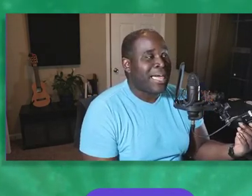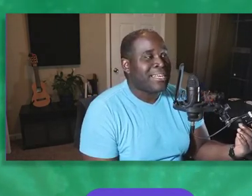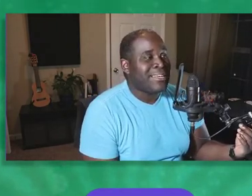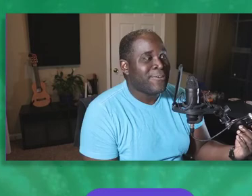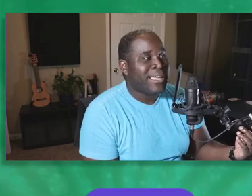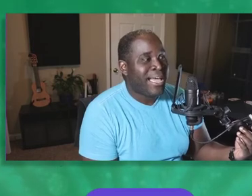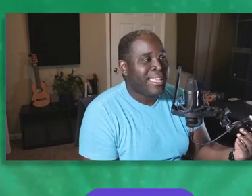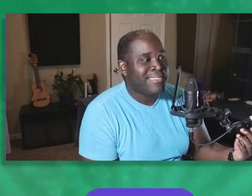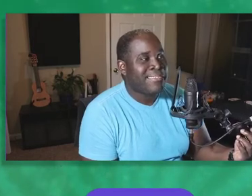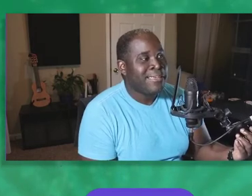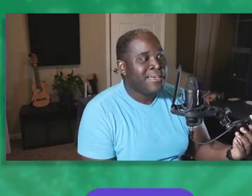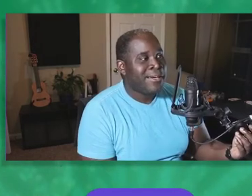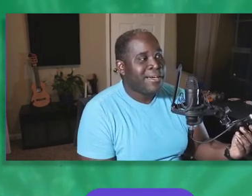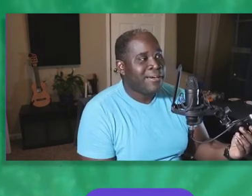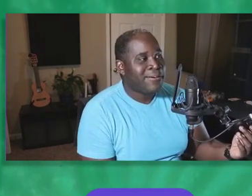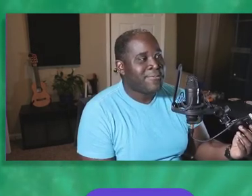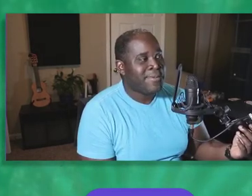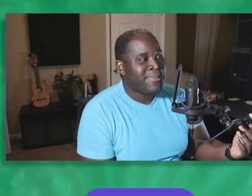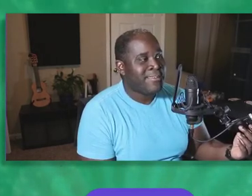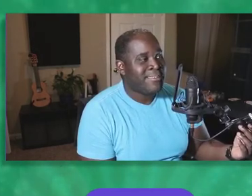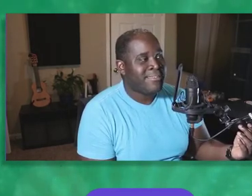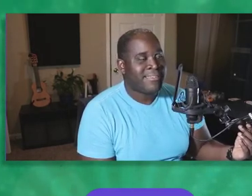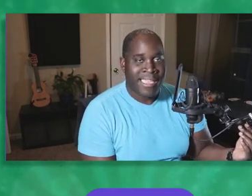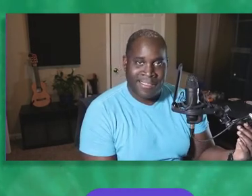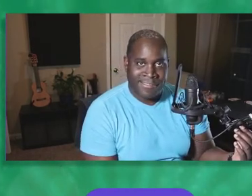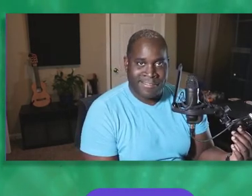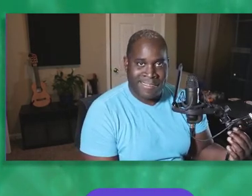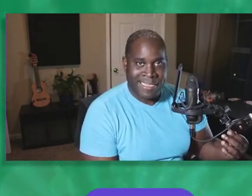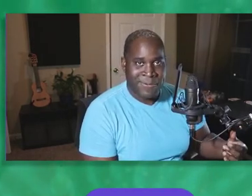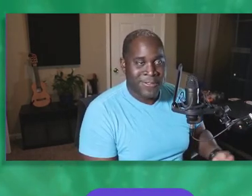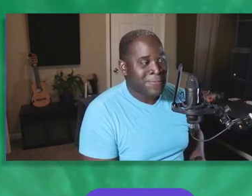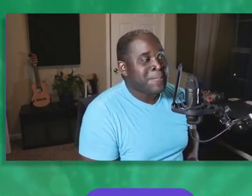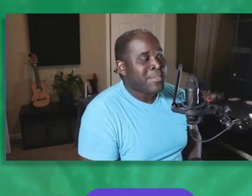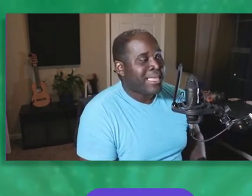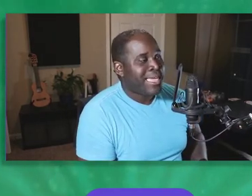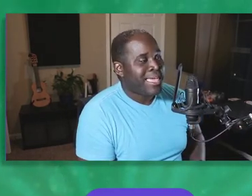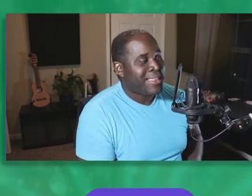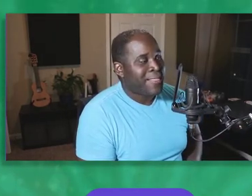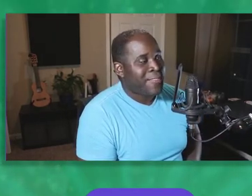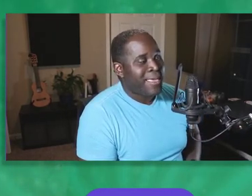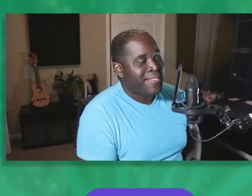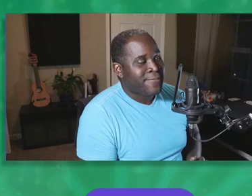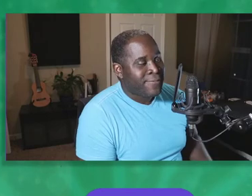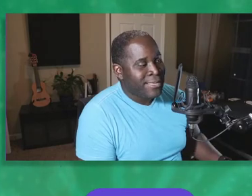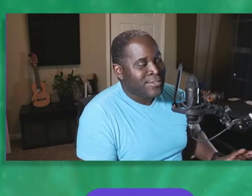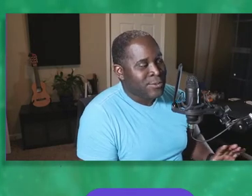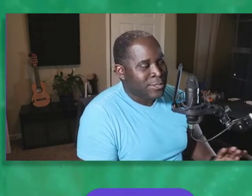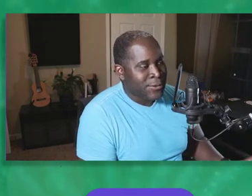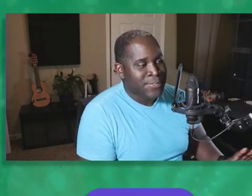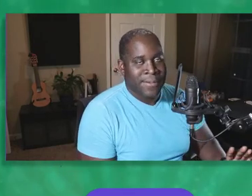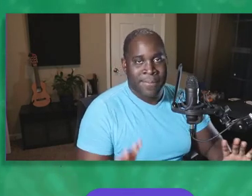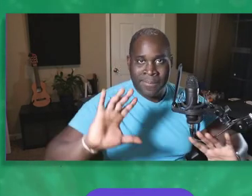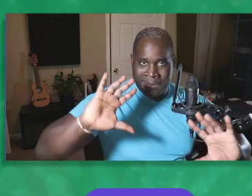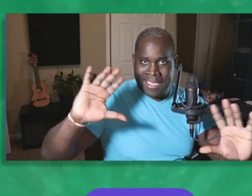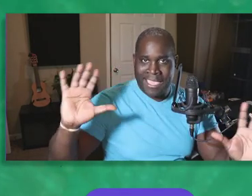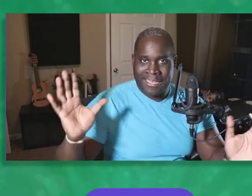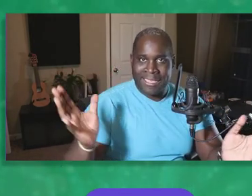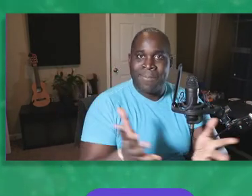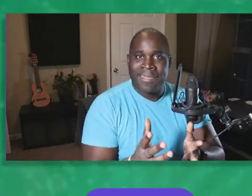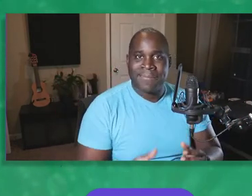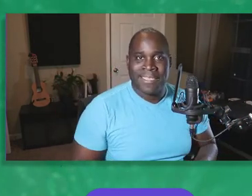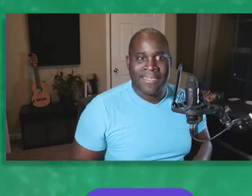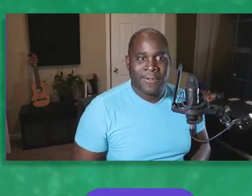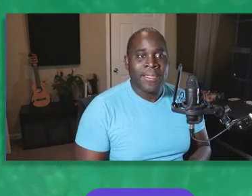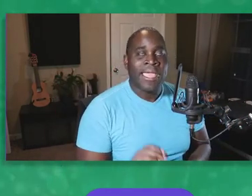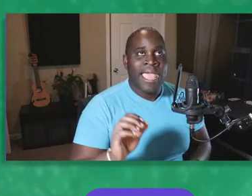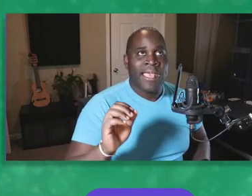There are a lot of different kinds of signs in sign language, and it's fun to learn them and